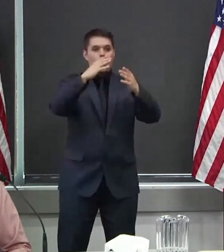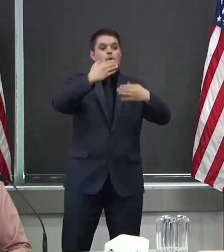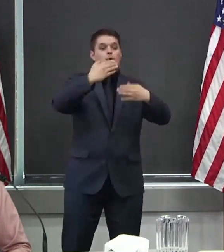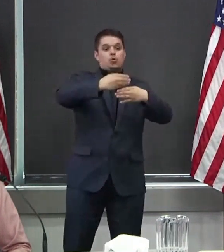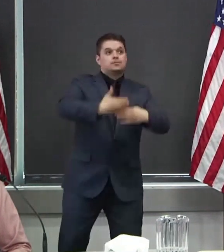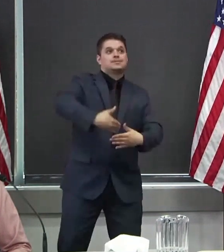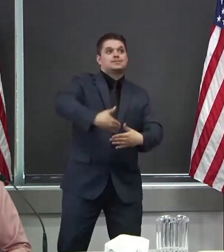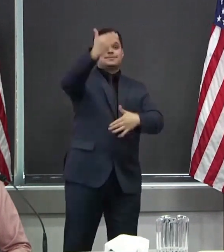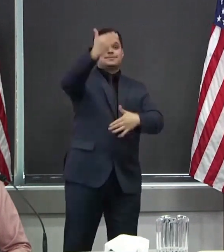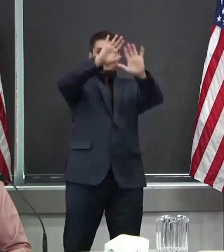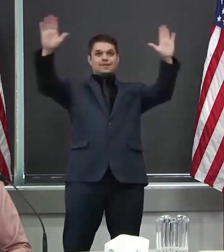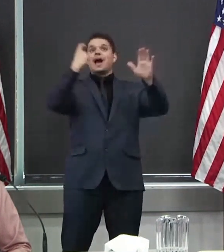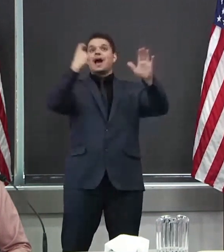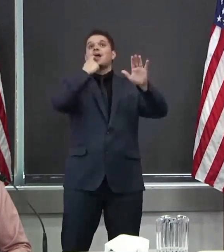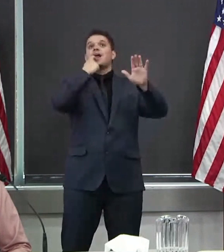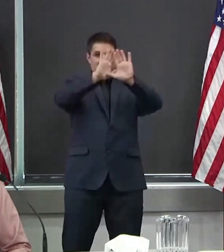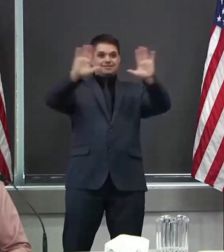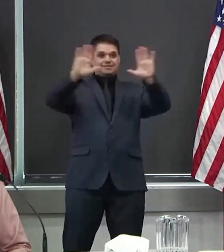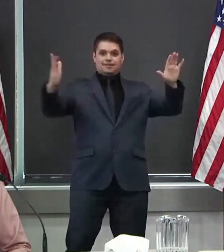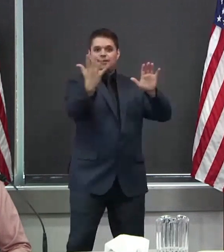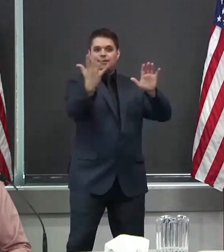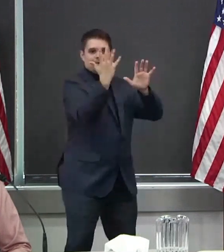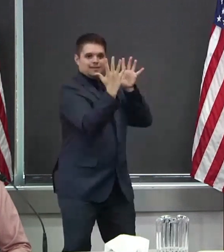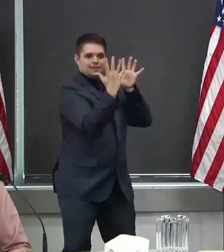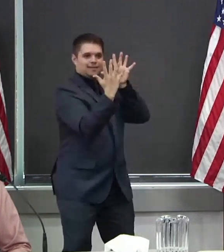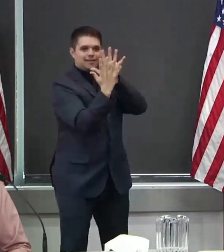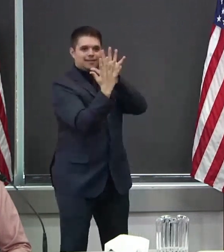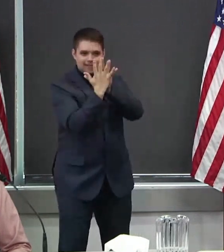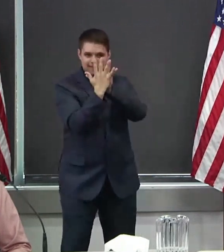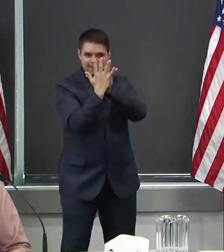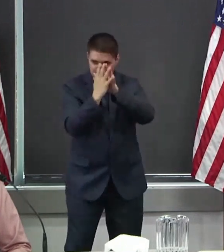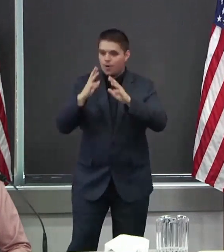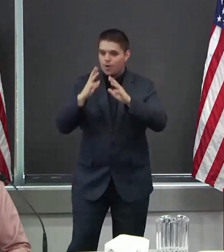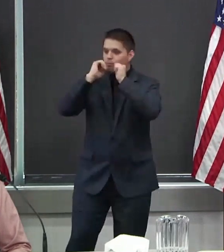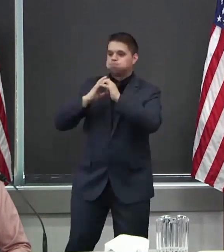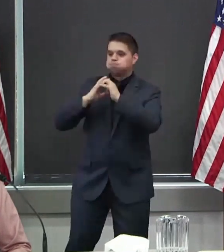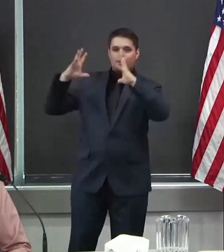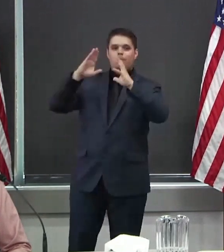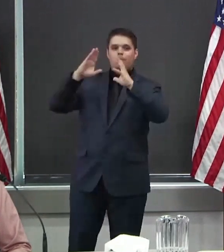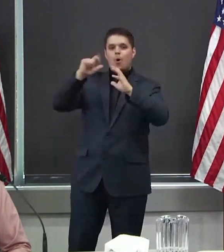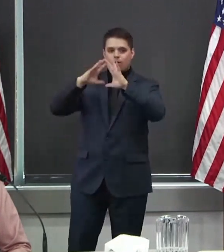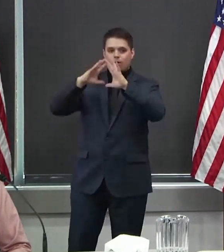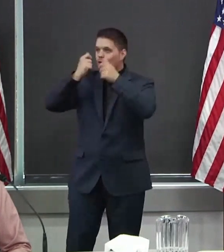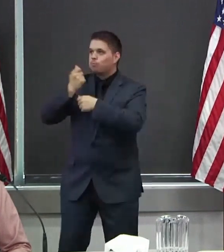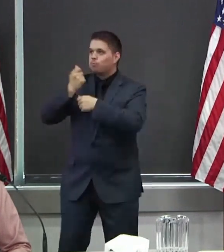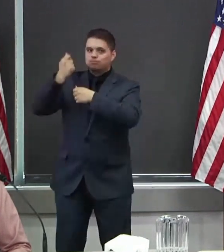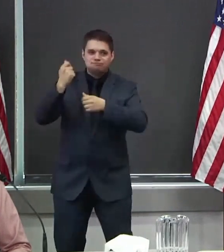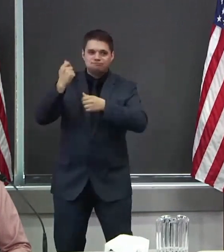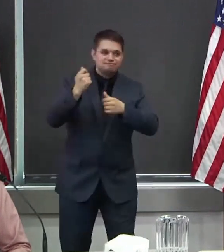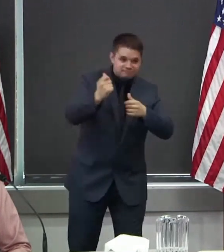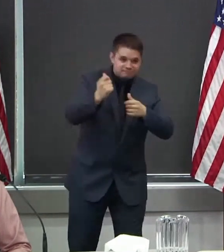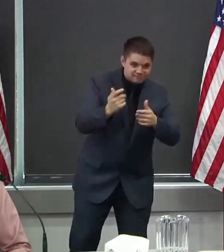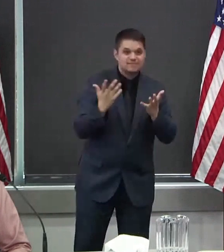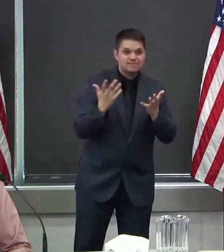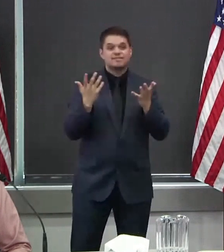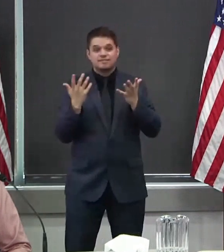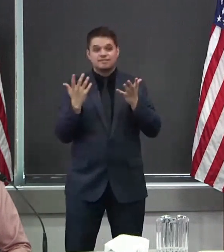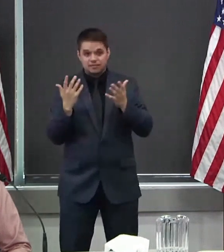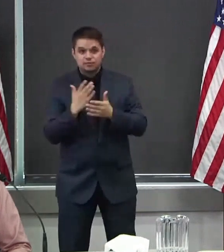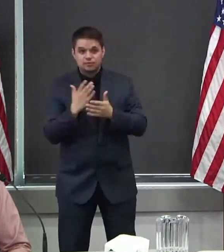with glass in between. I've seen balloons. I've seen drive-by parades for